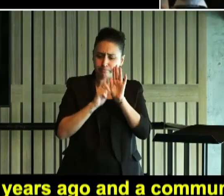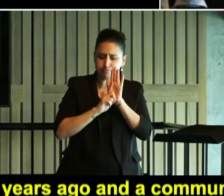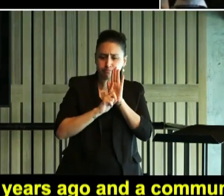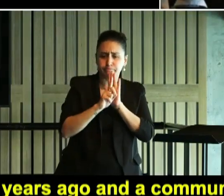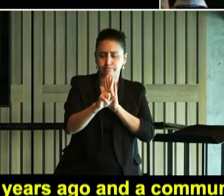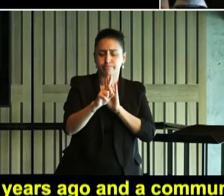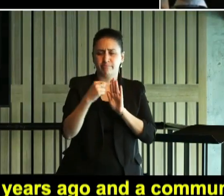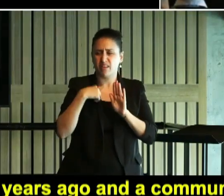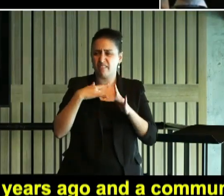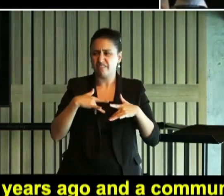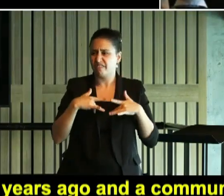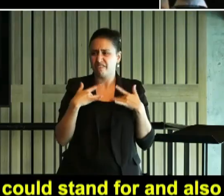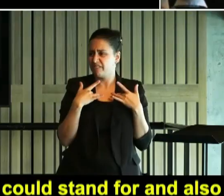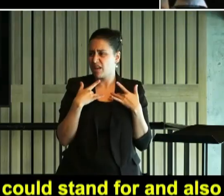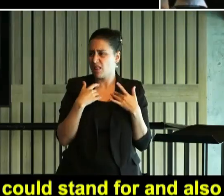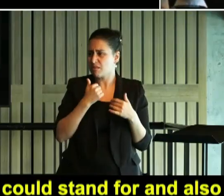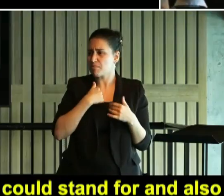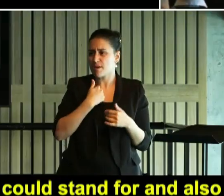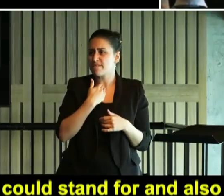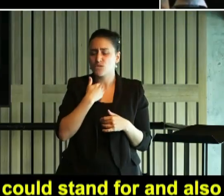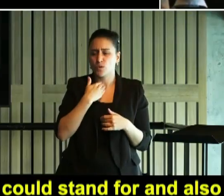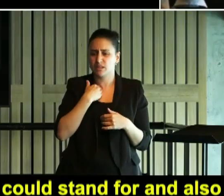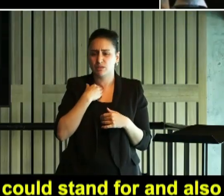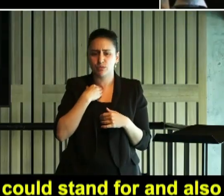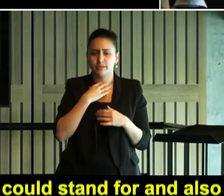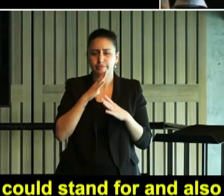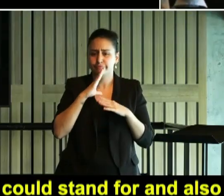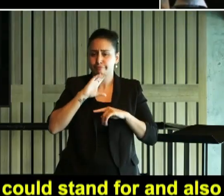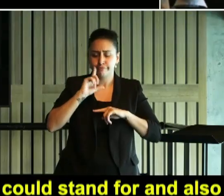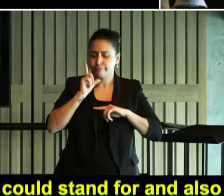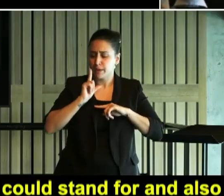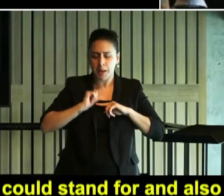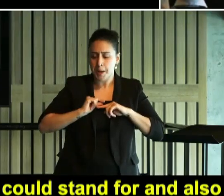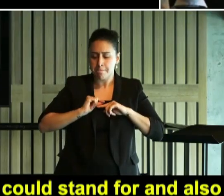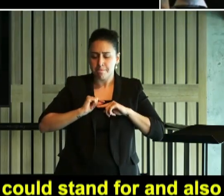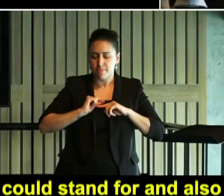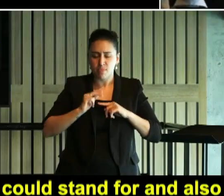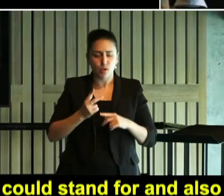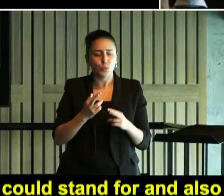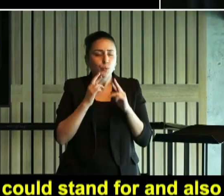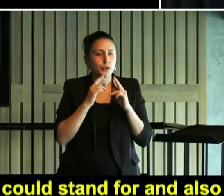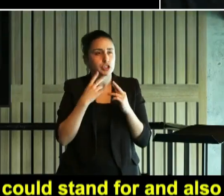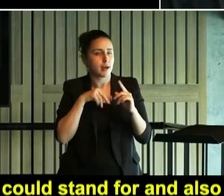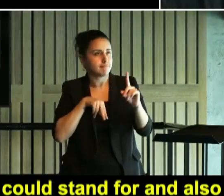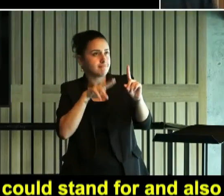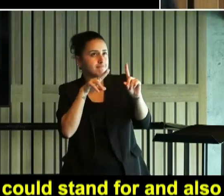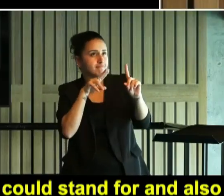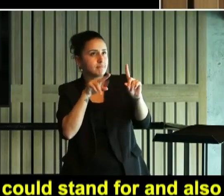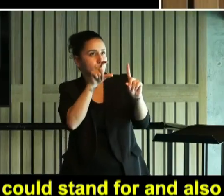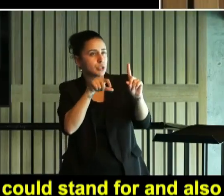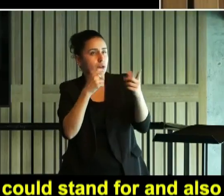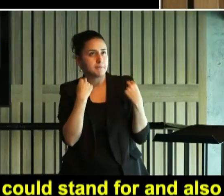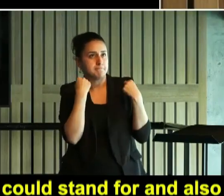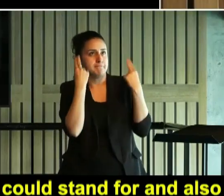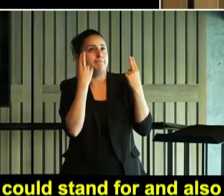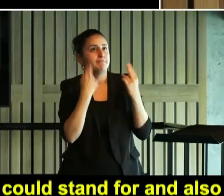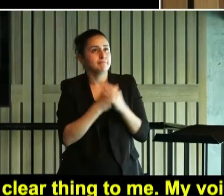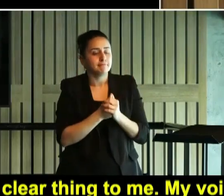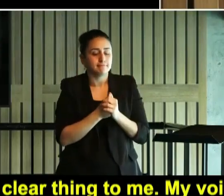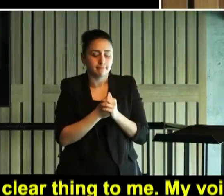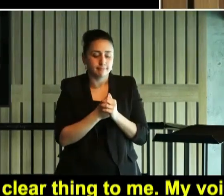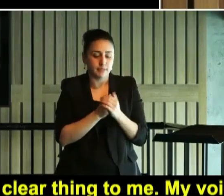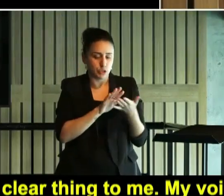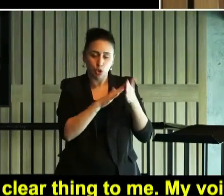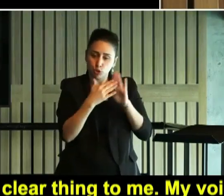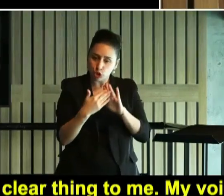me. My voice felt like it was taken away a lot. So I think community, collectivity, and also this thing about